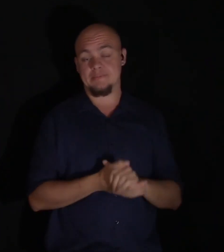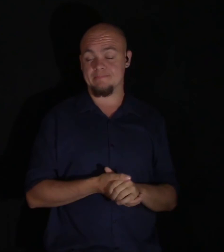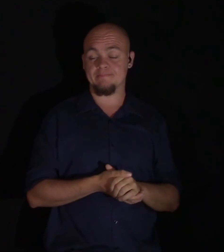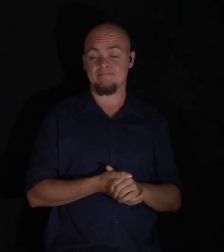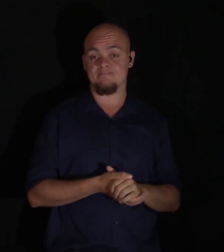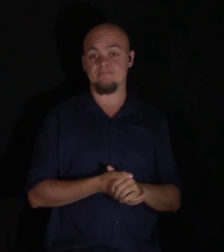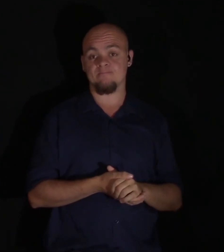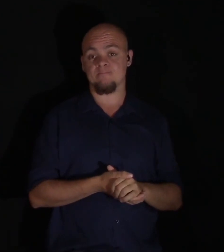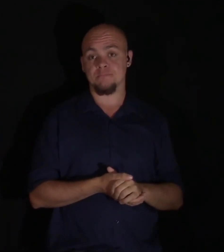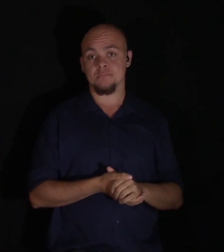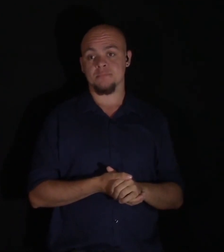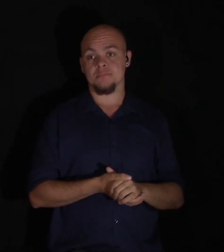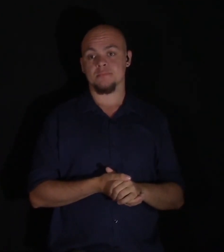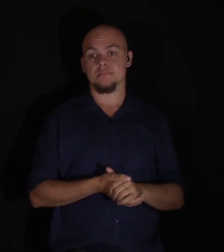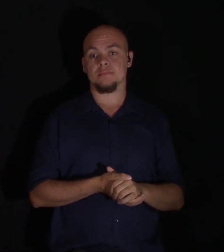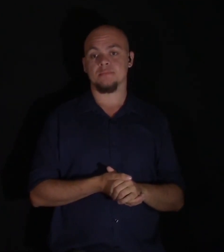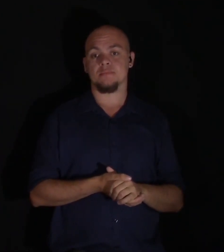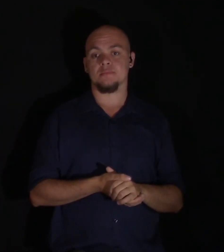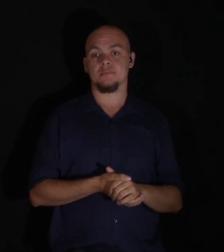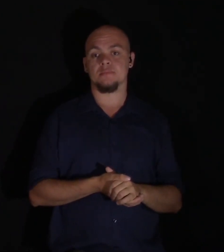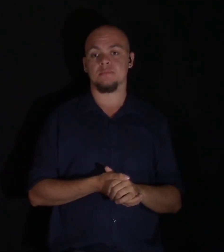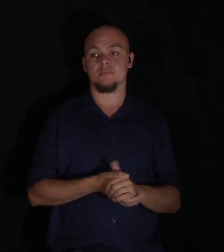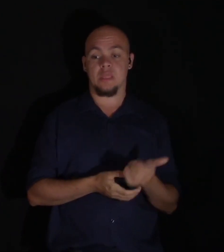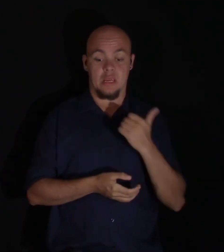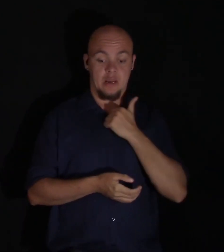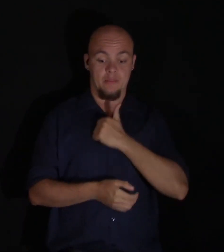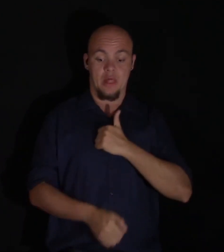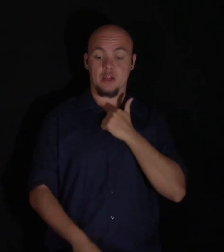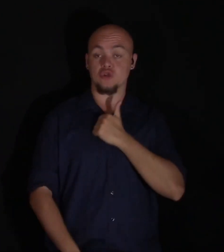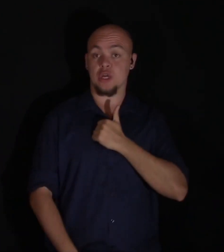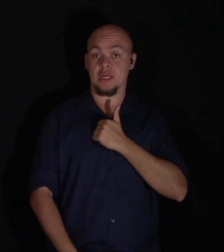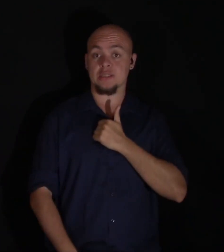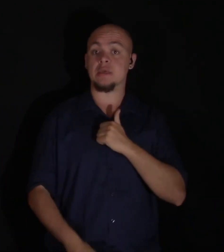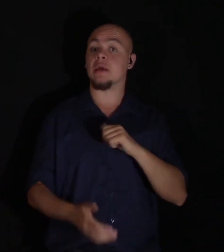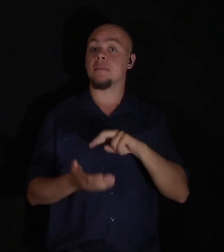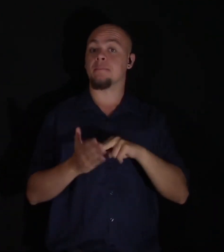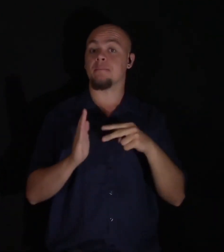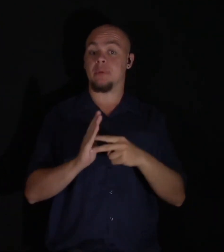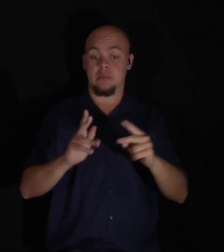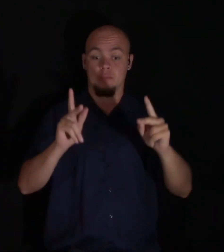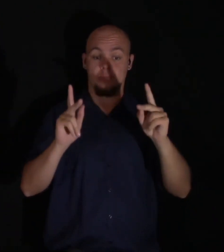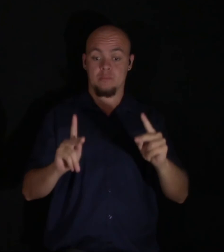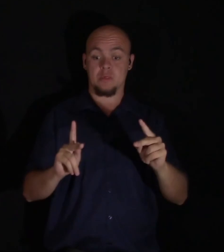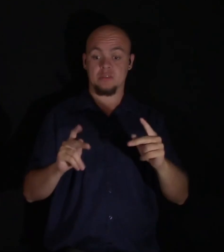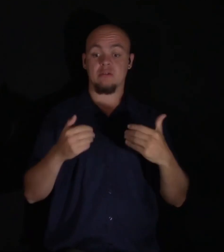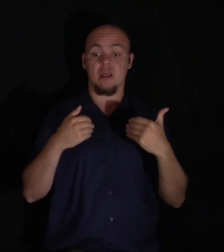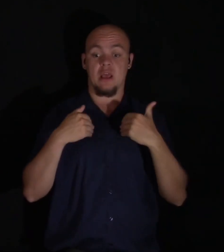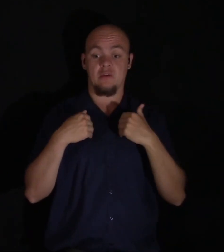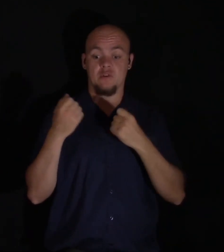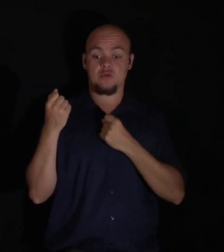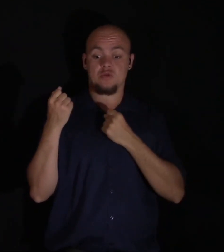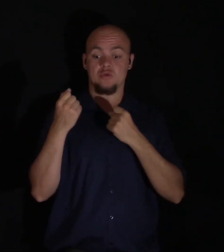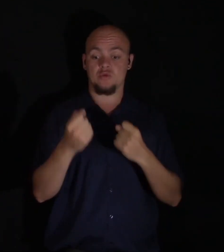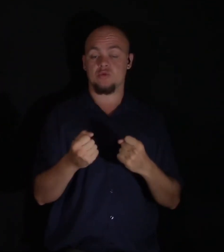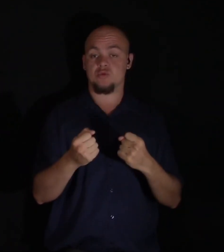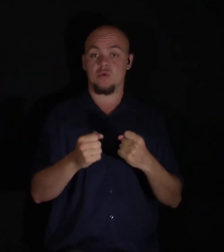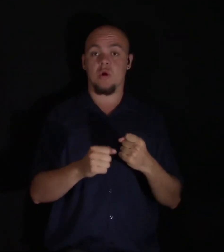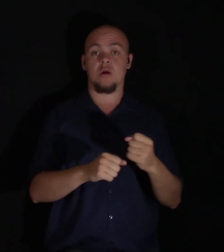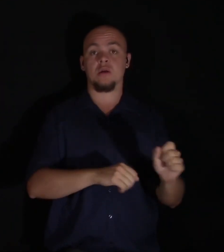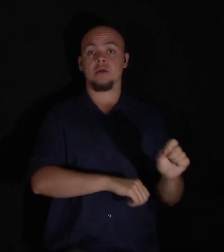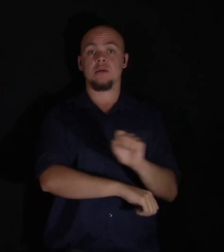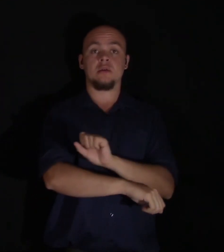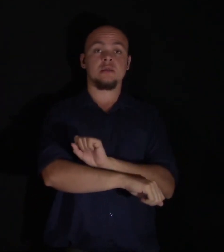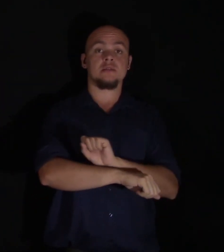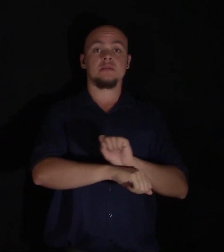In order to apologize, a person needs to have a big, sturdy, platform